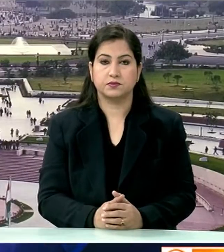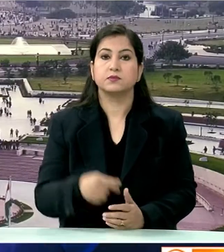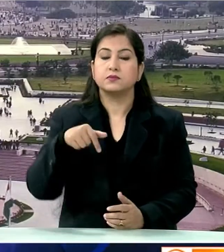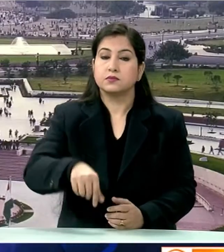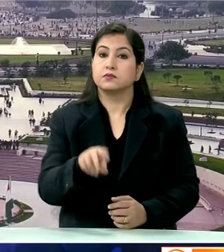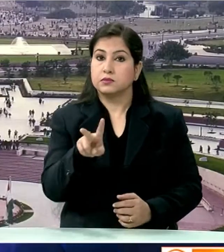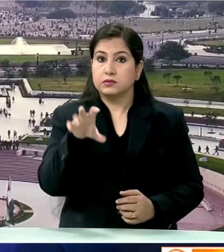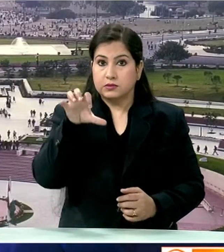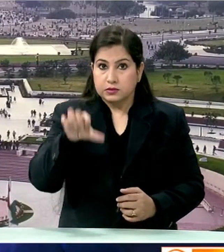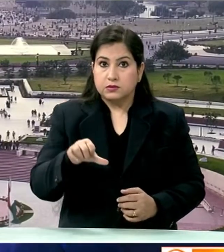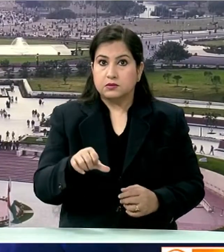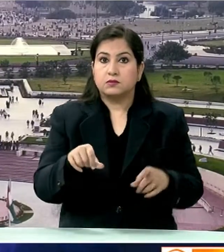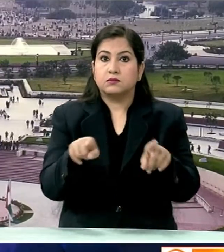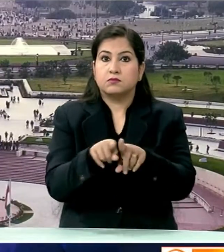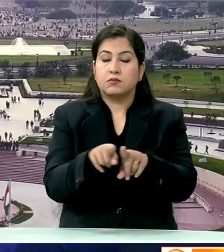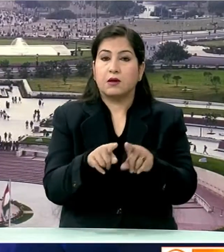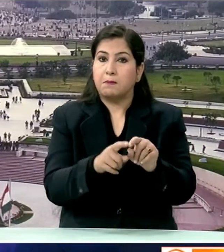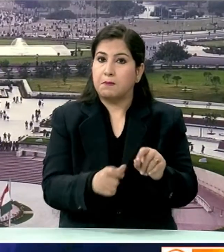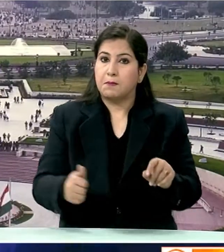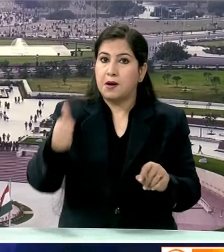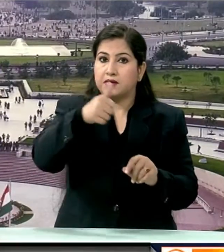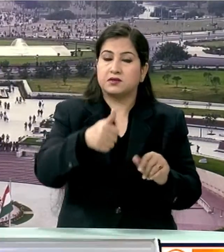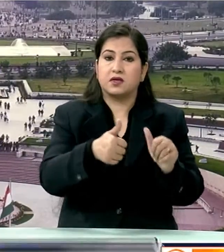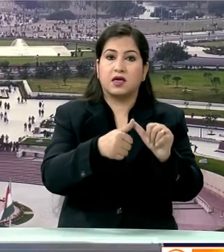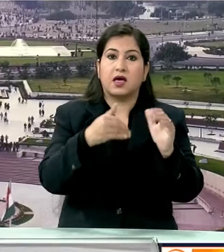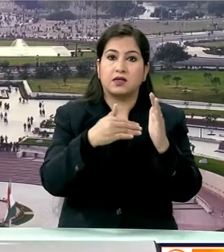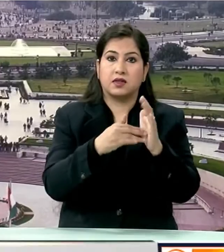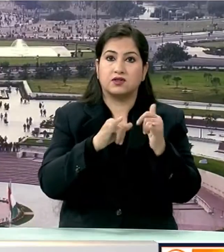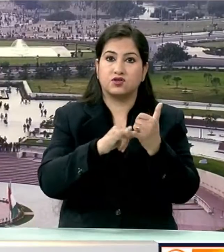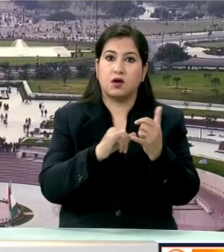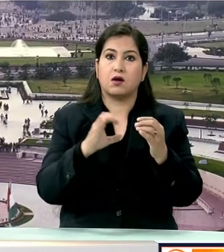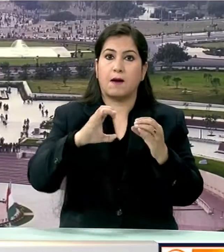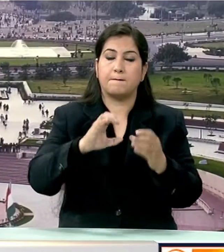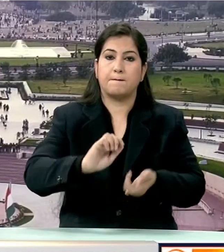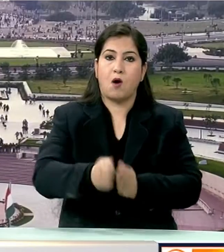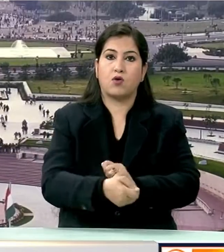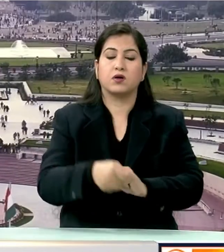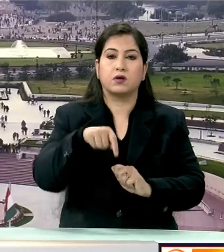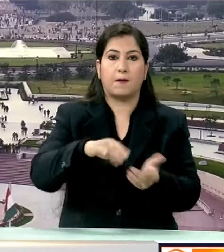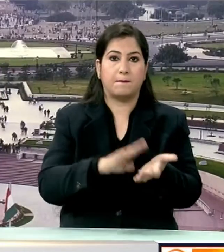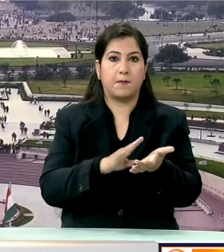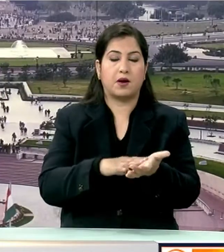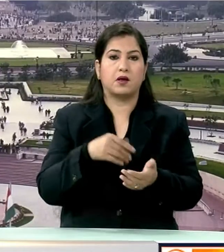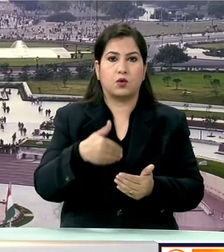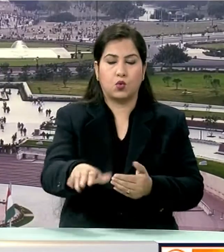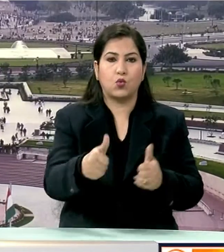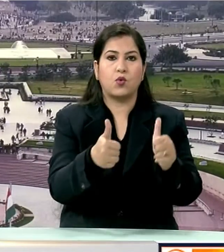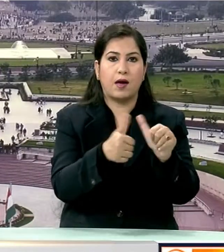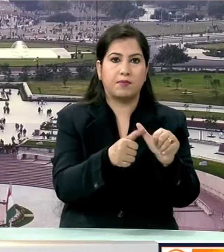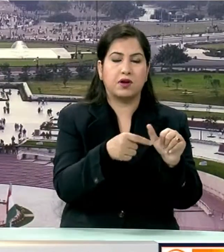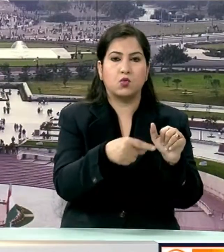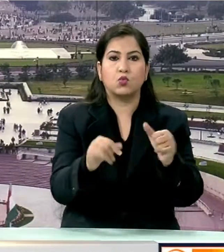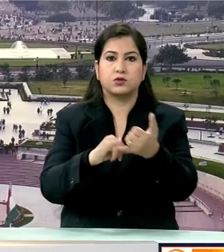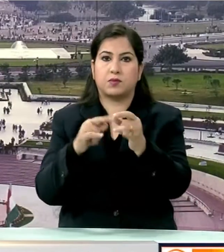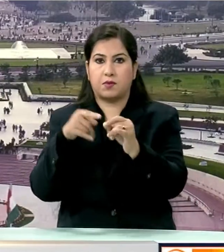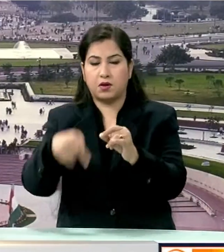The 29th edition of the prestigious Azlan Shah Cup hockey tournament was on Monday pushed from April to